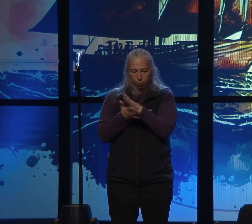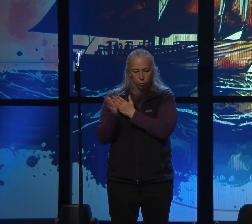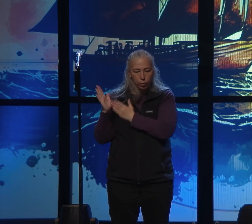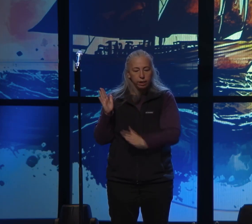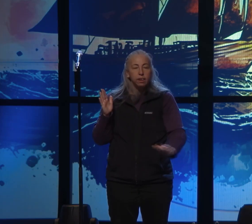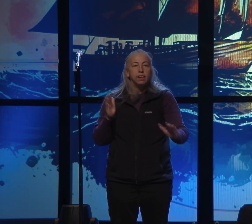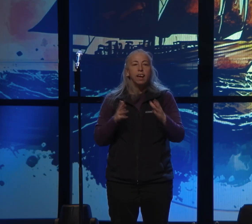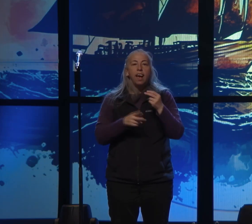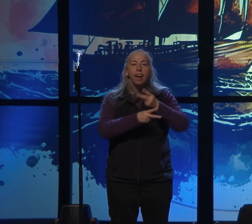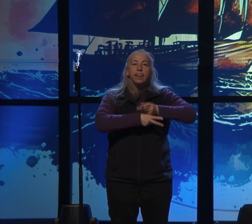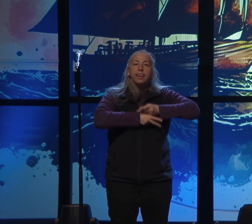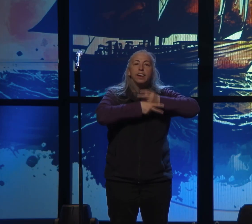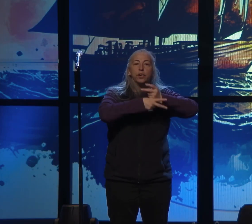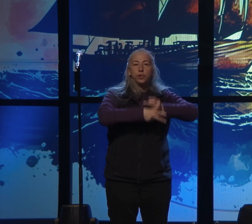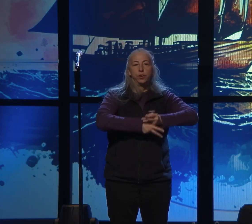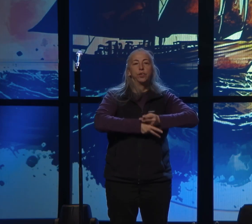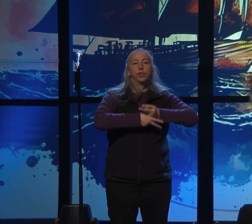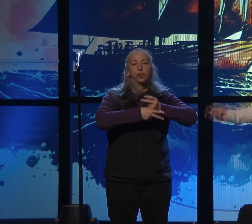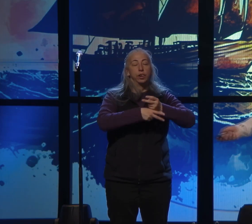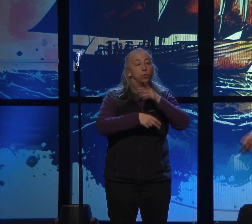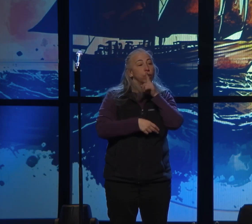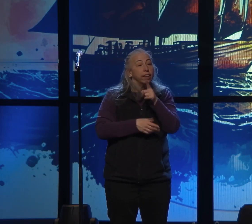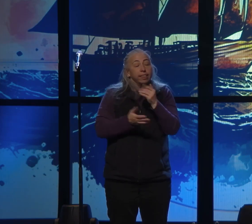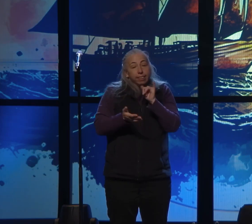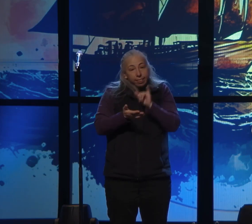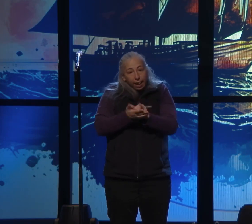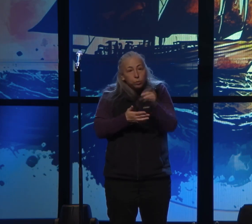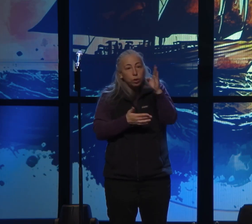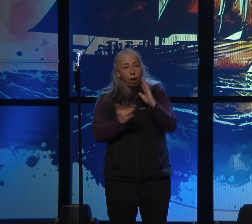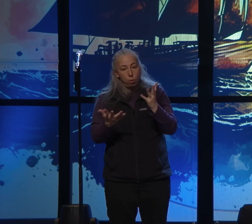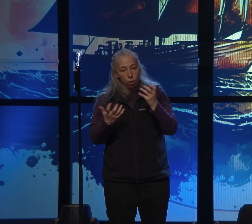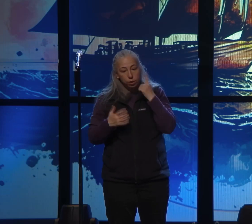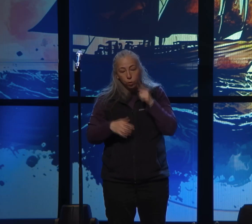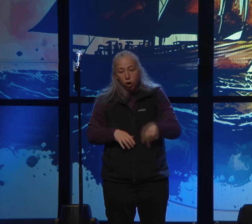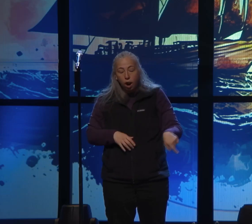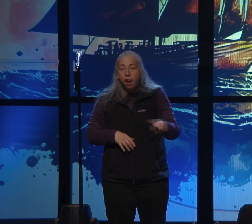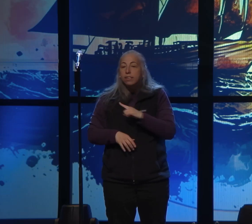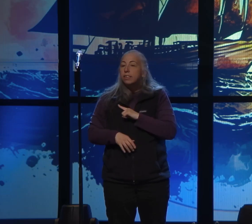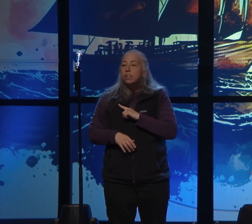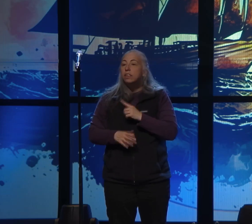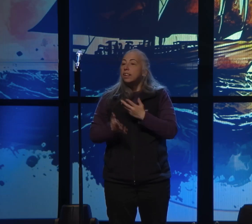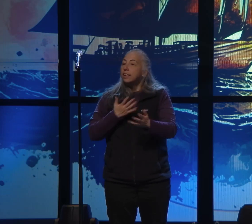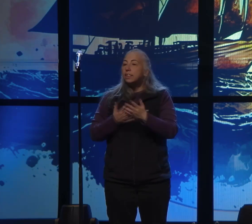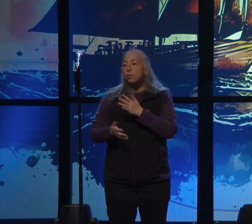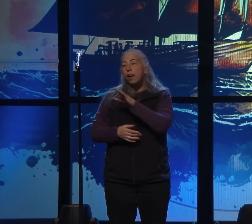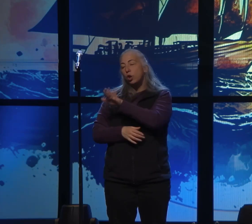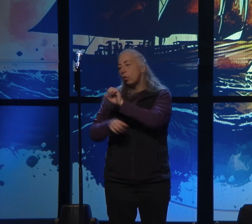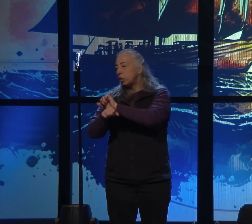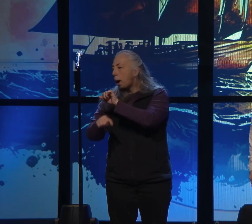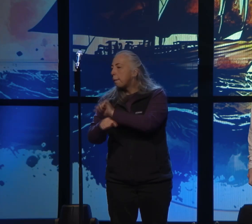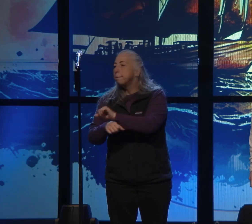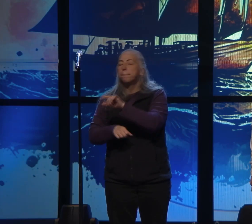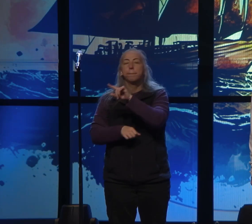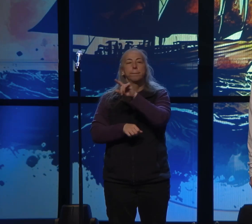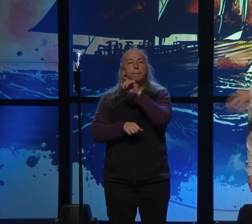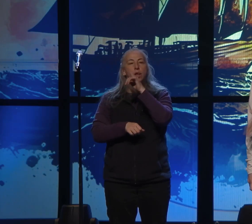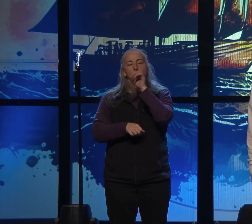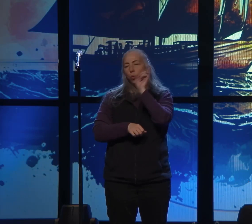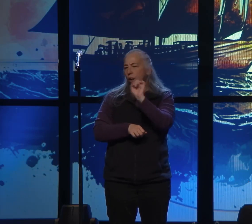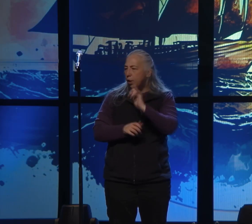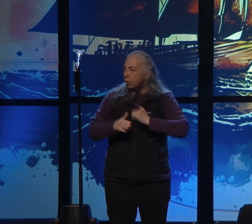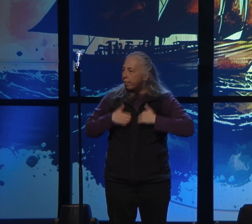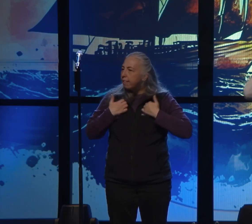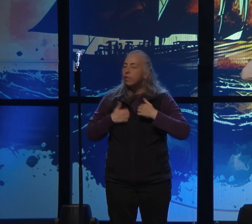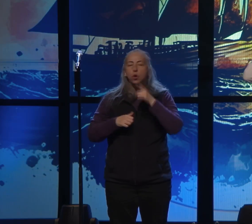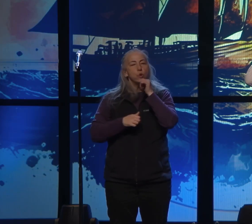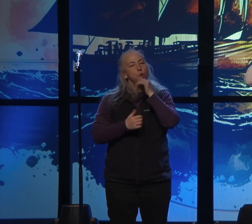these. That's God's will for life. Regardless of your job, your zip code, your relationship status, who you're married to who you're not